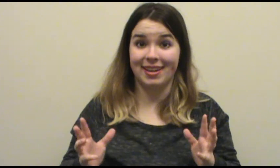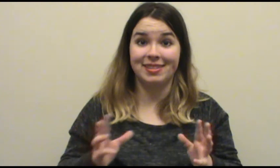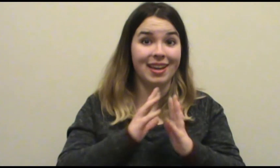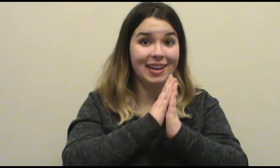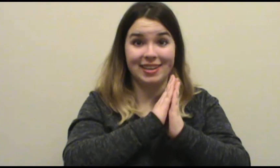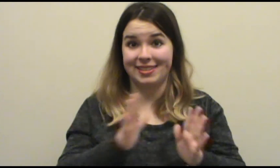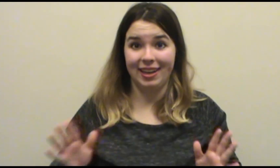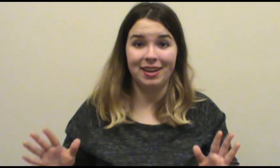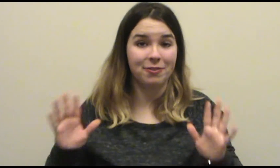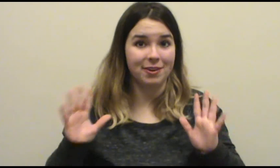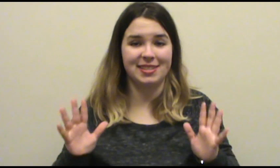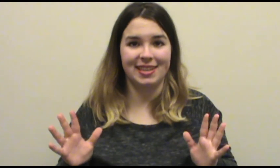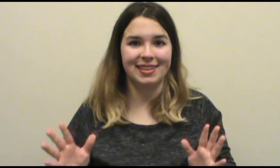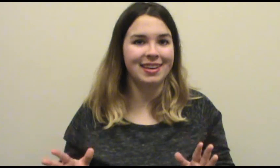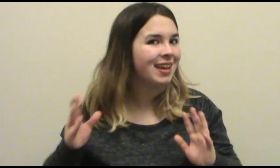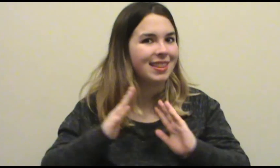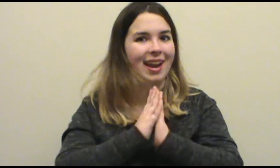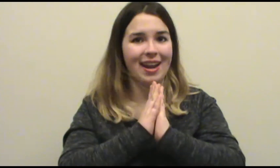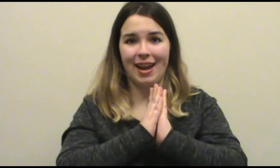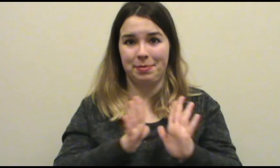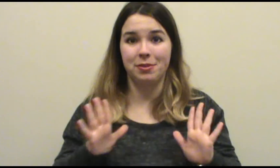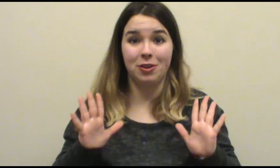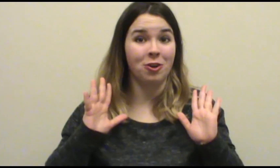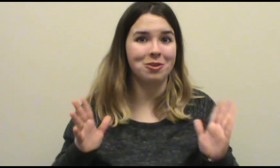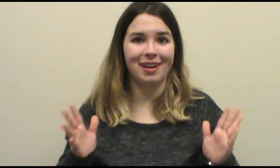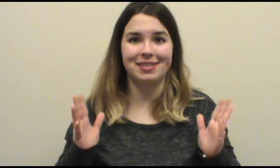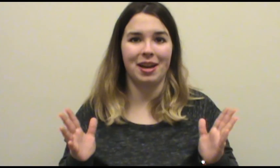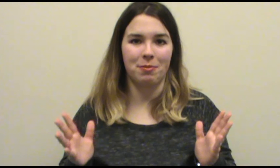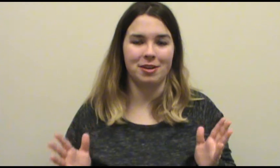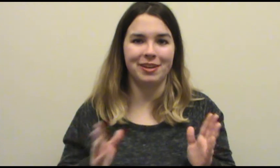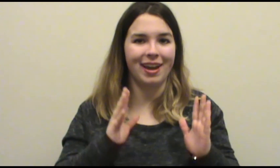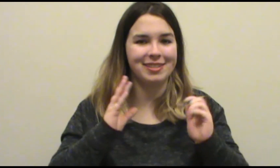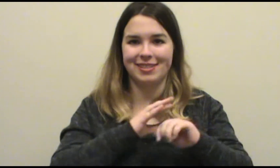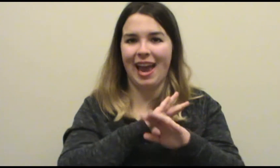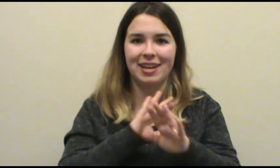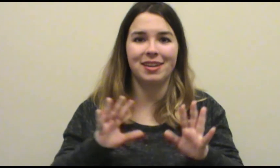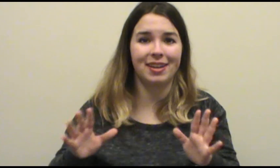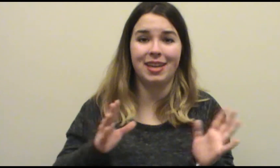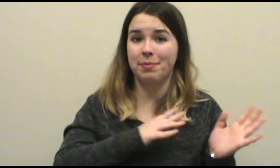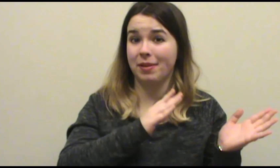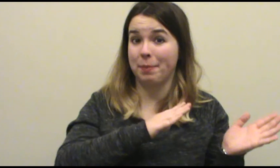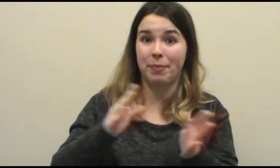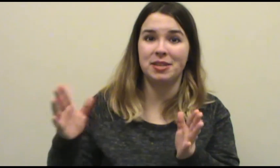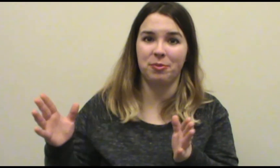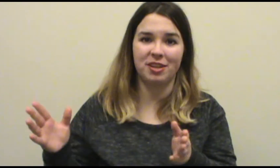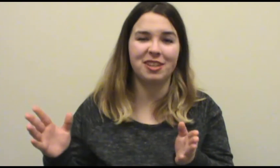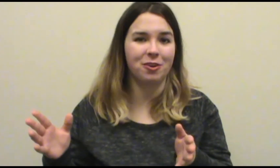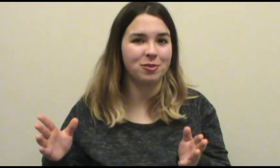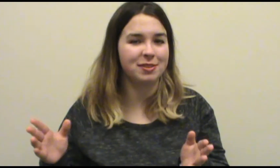intense and exciting first season that I absolutely could not stop watching. I just had to keep binge watching the whole